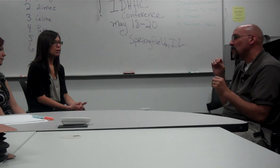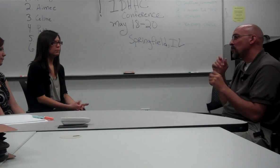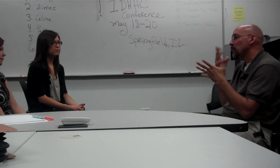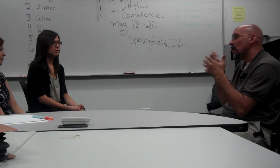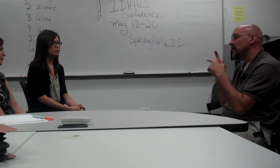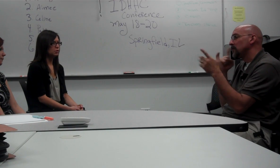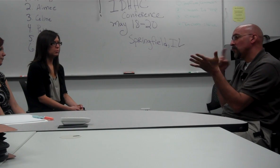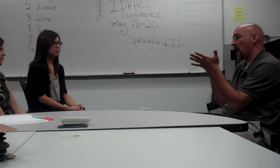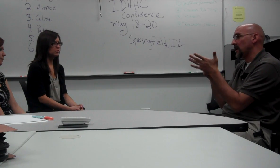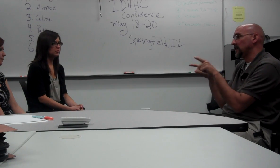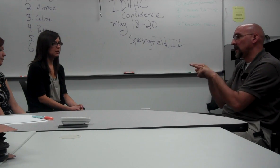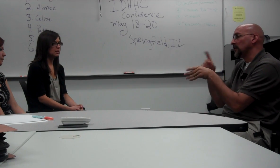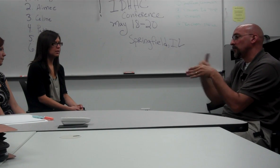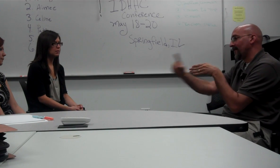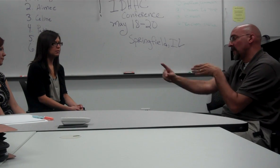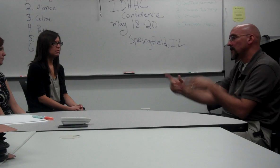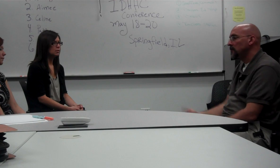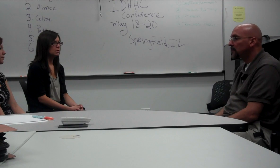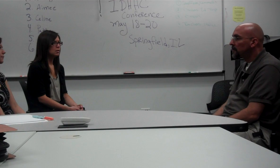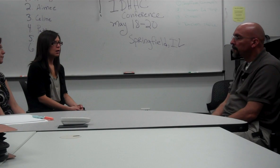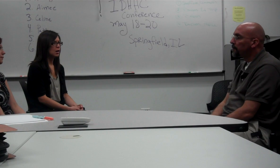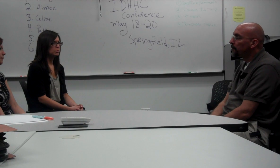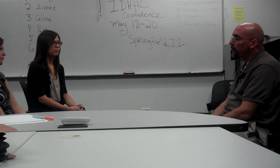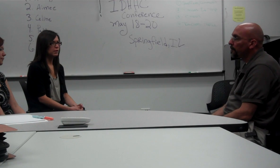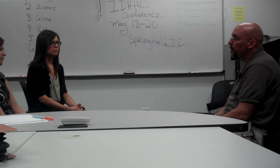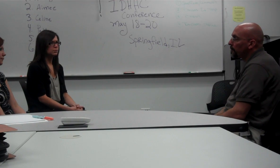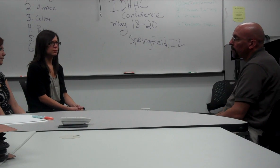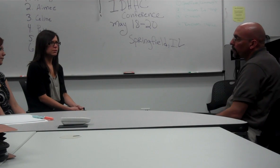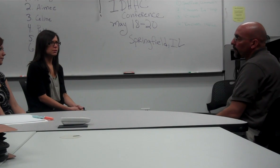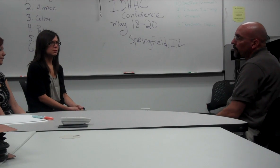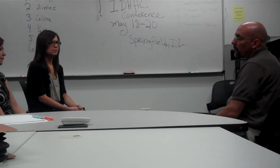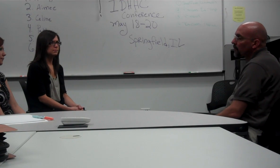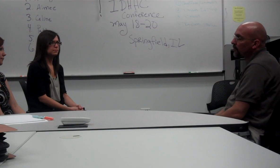help for the interpreter so that they can provide those services.